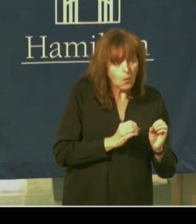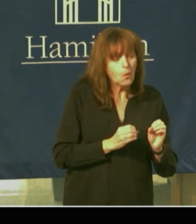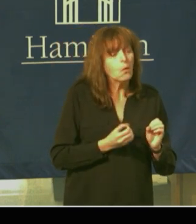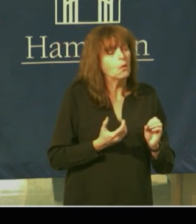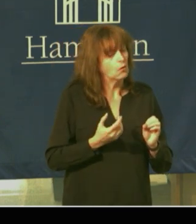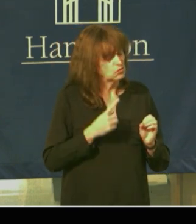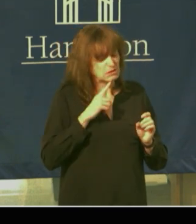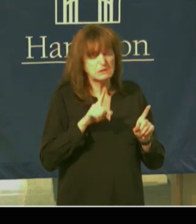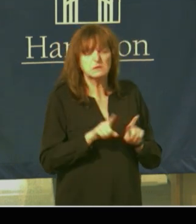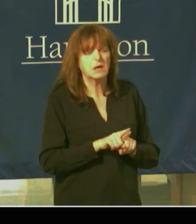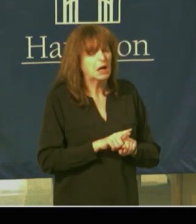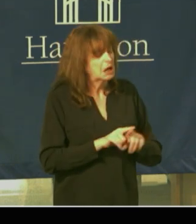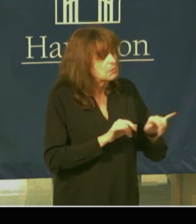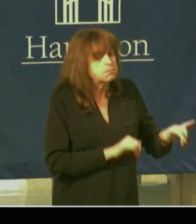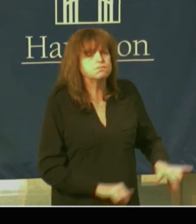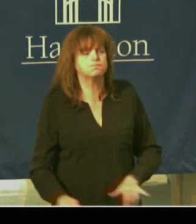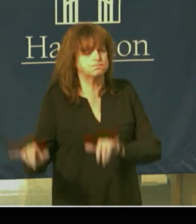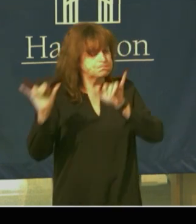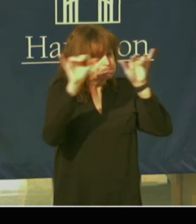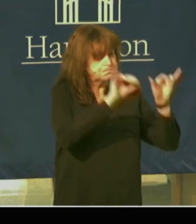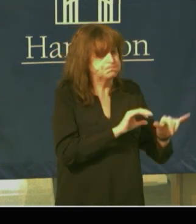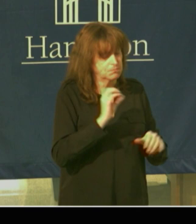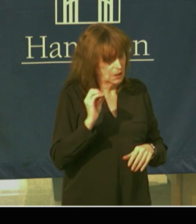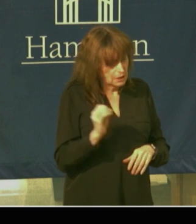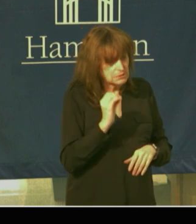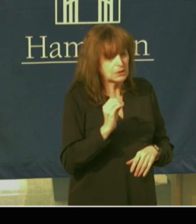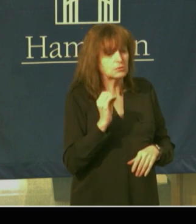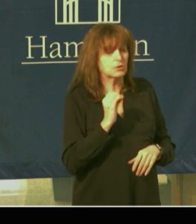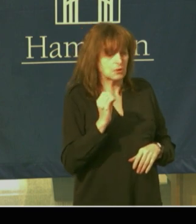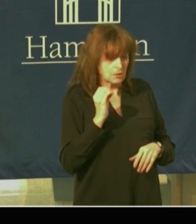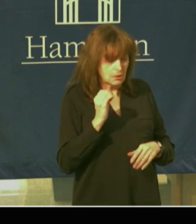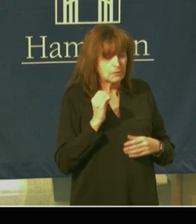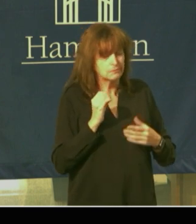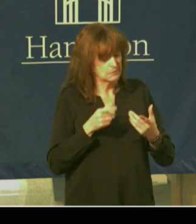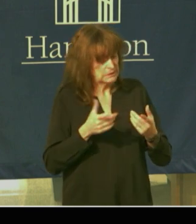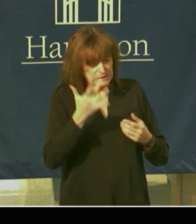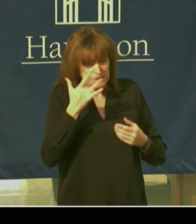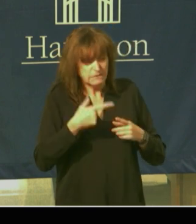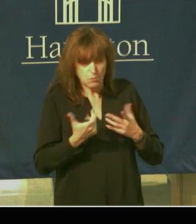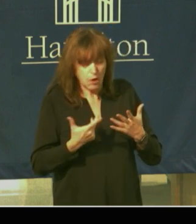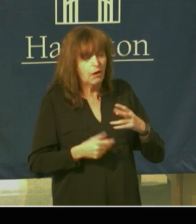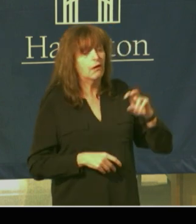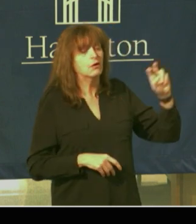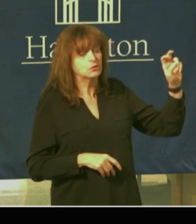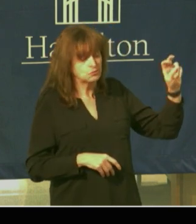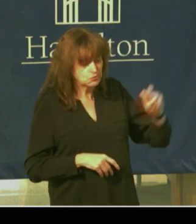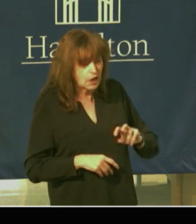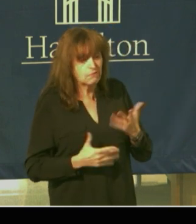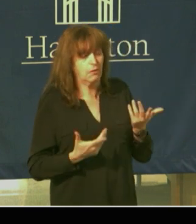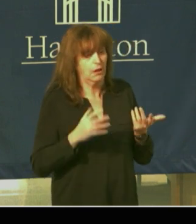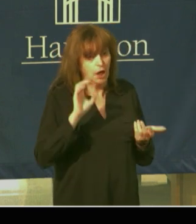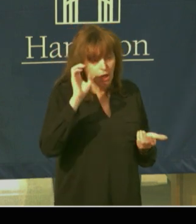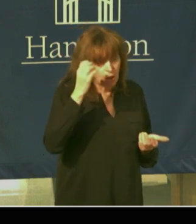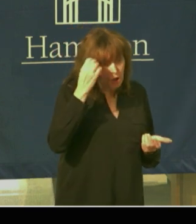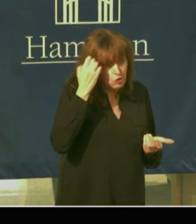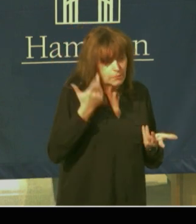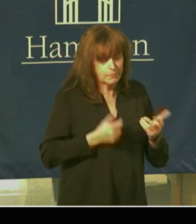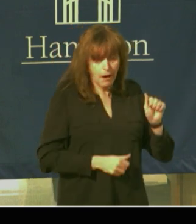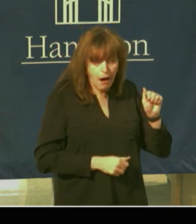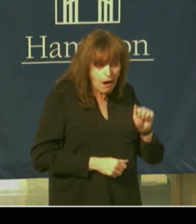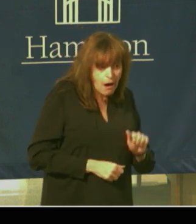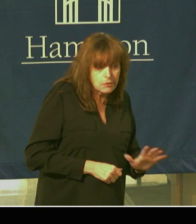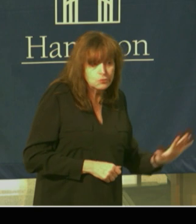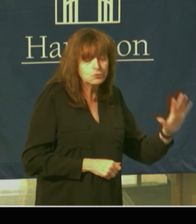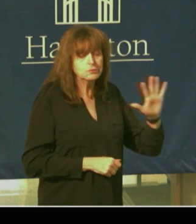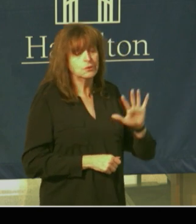Large proportion travel, Europe, Asia, a growing number from the United States more recently. We